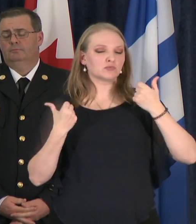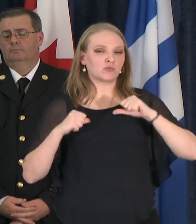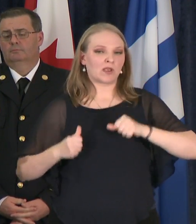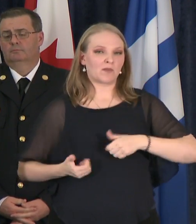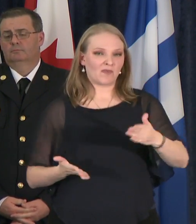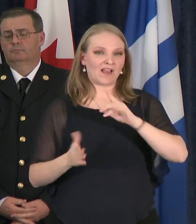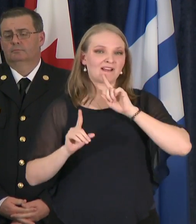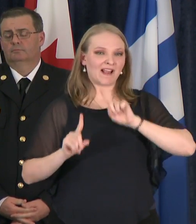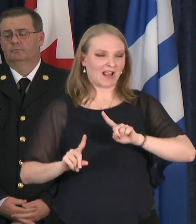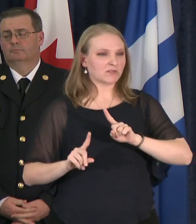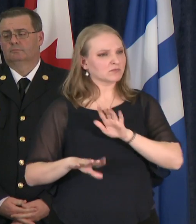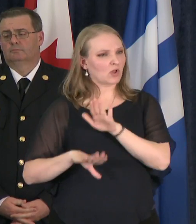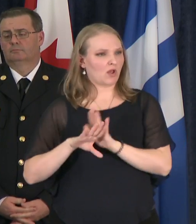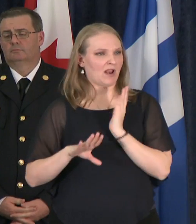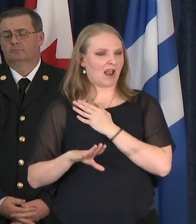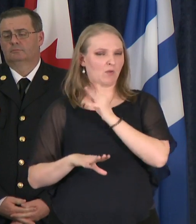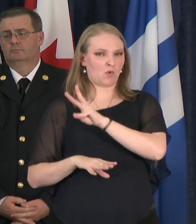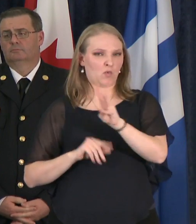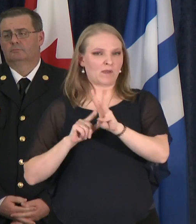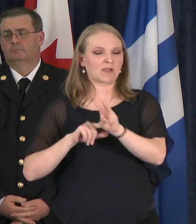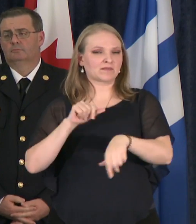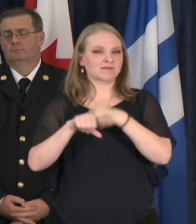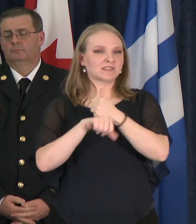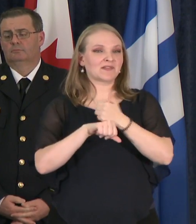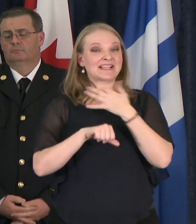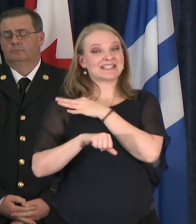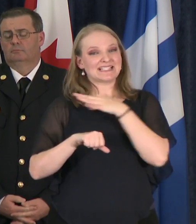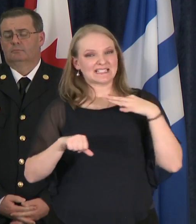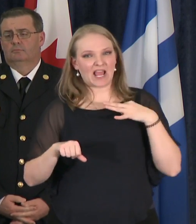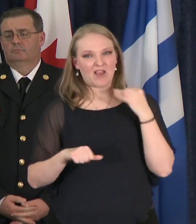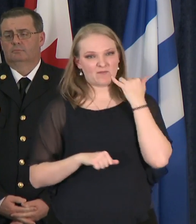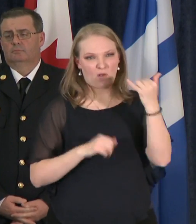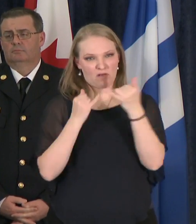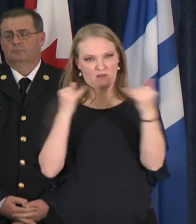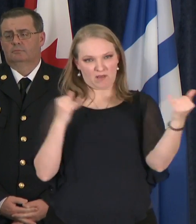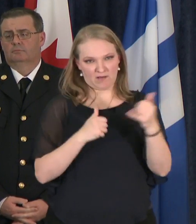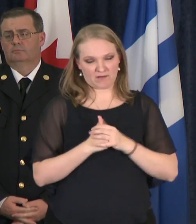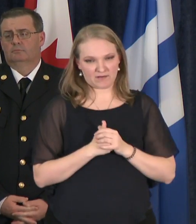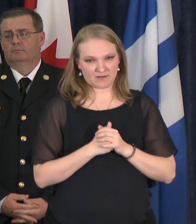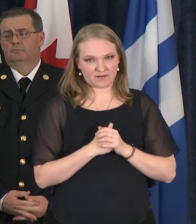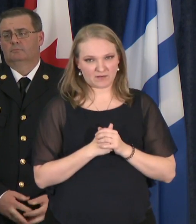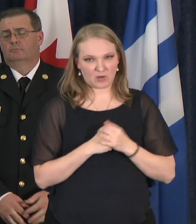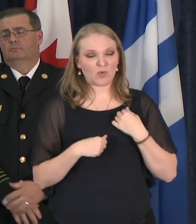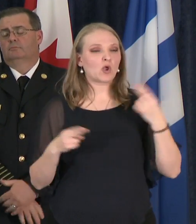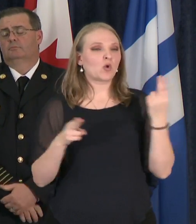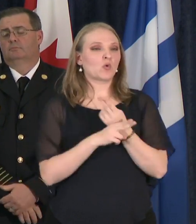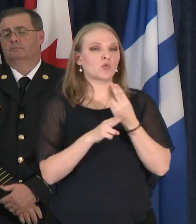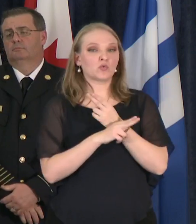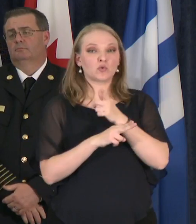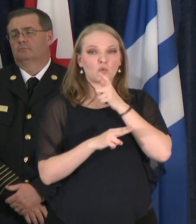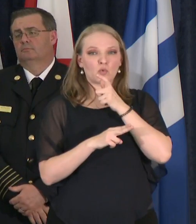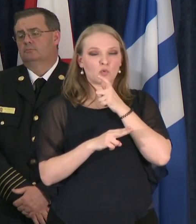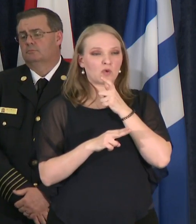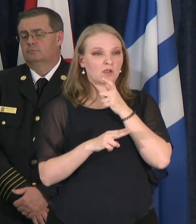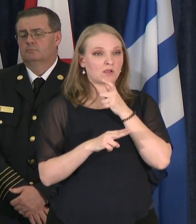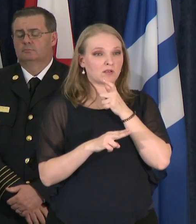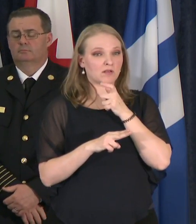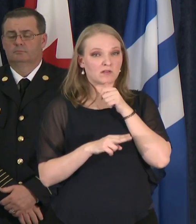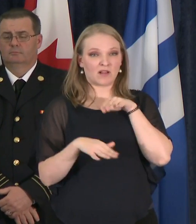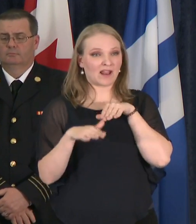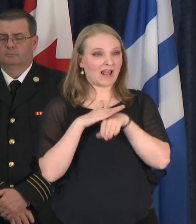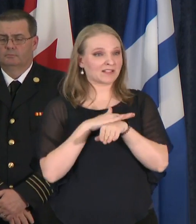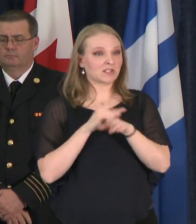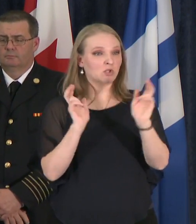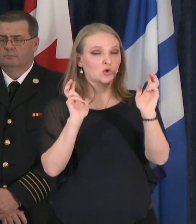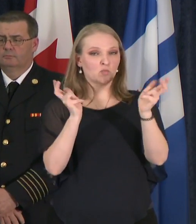our website, as well as we're creating a staff hotline, as well as we're going to be using the cloud for those people that don't have access to a city